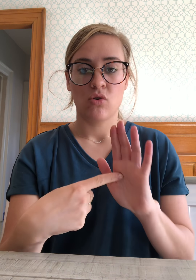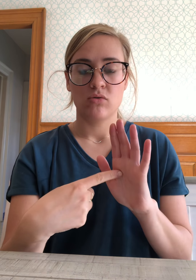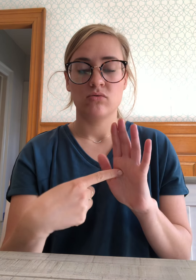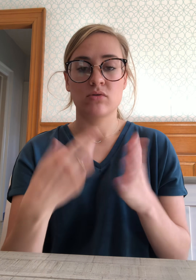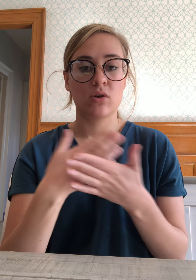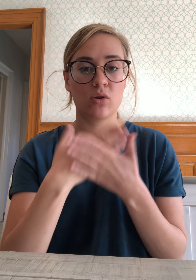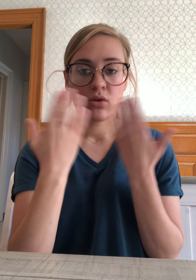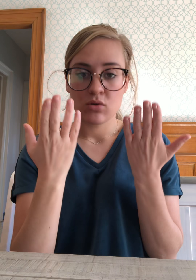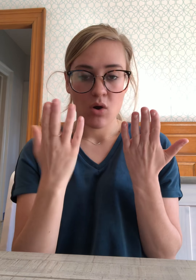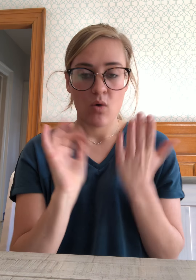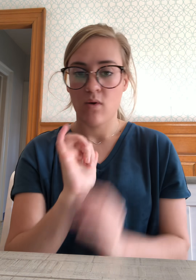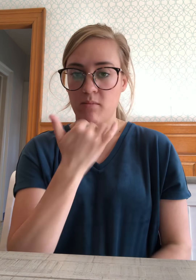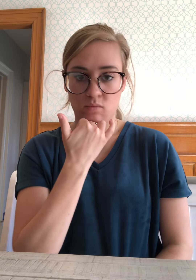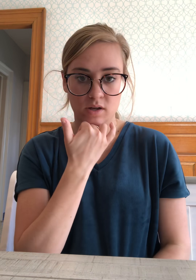no abnormalities.